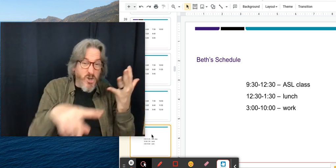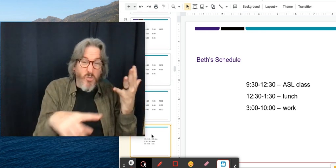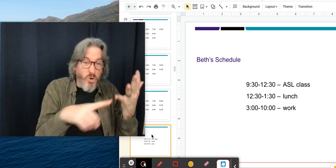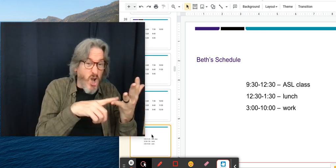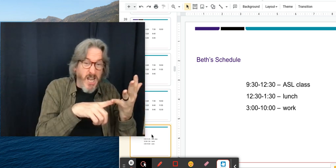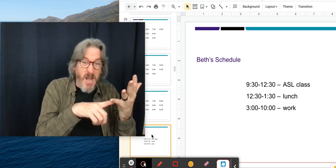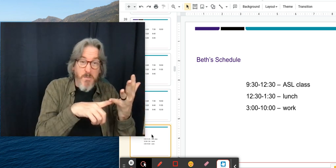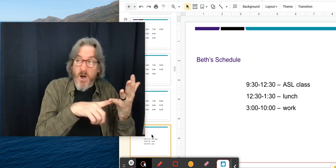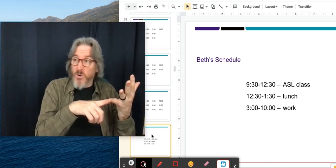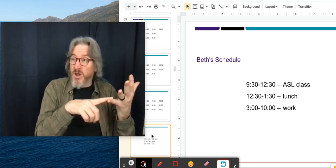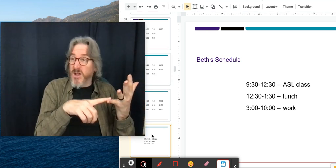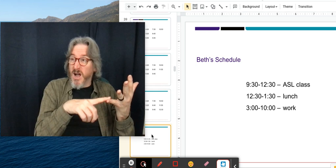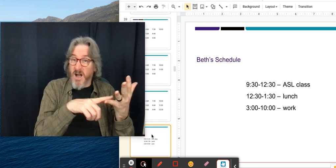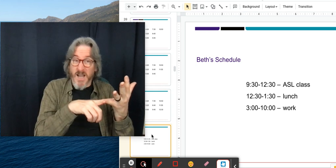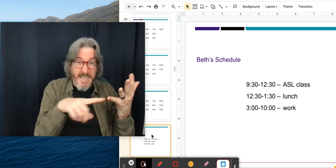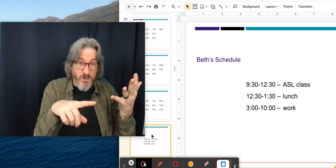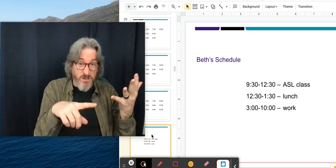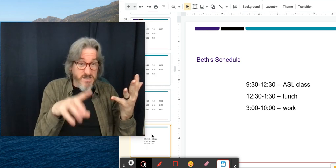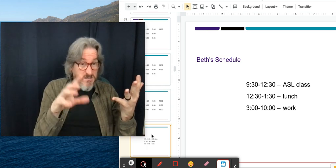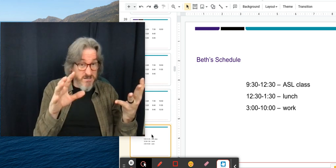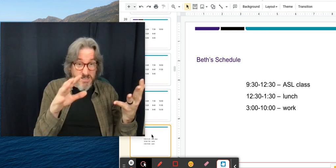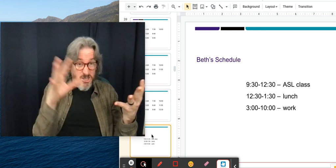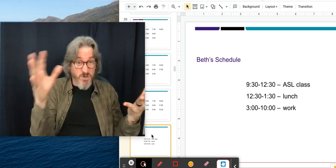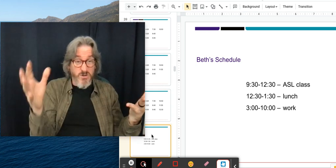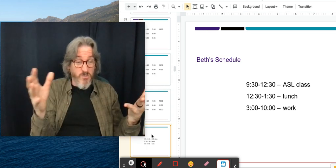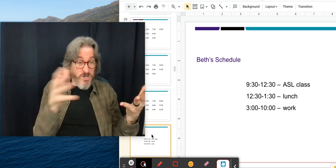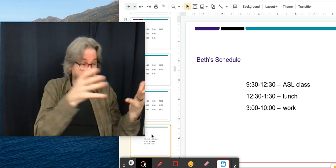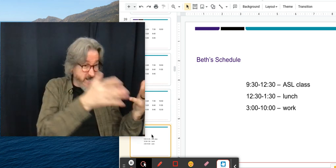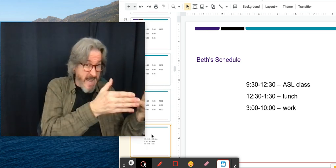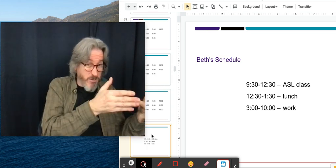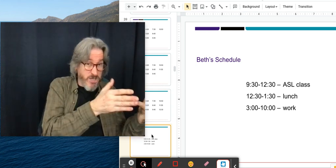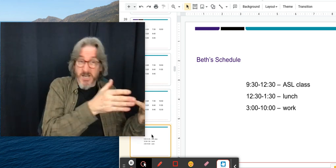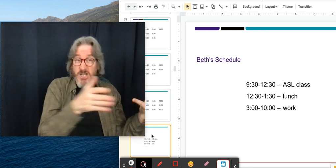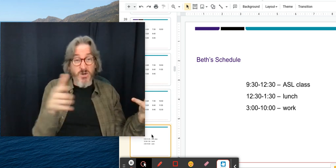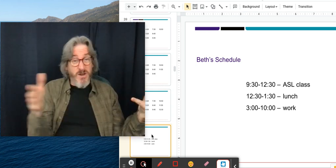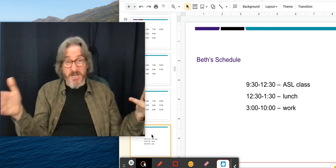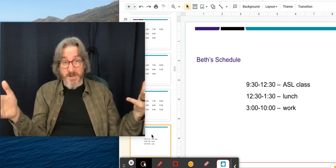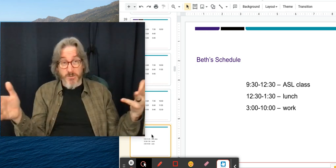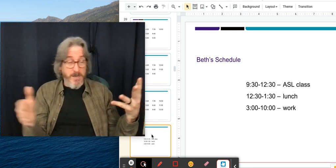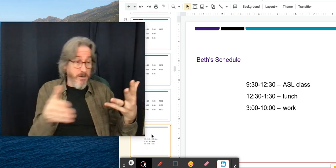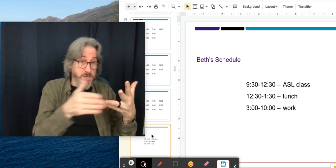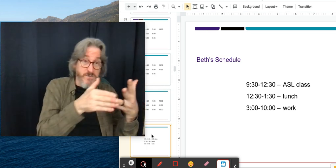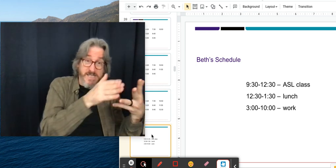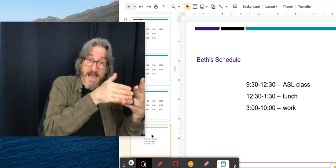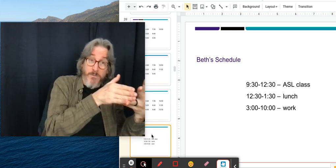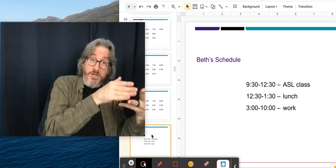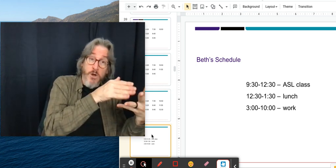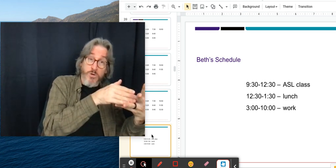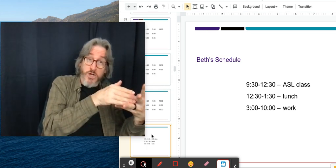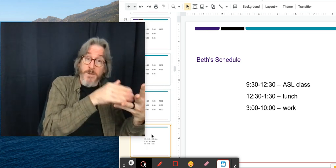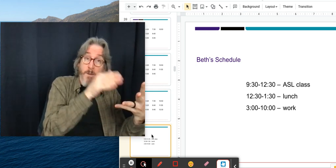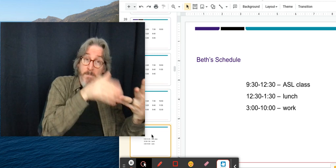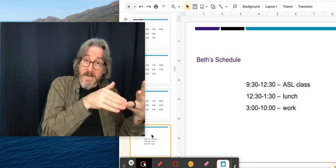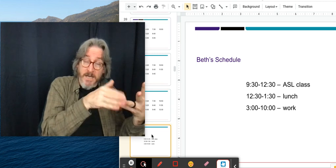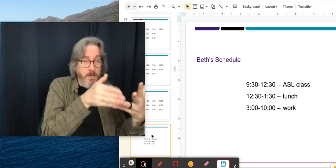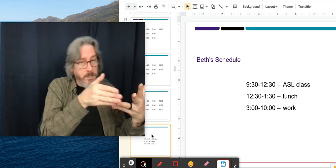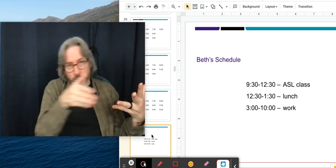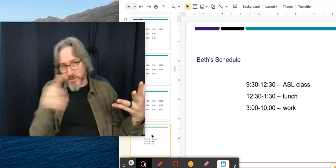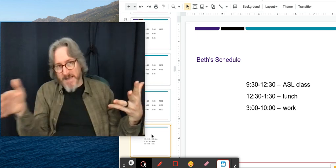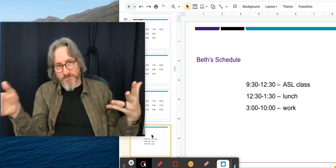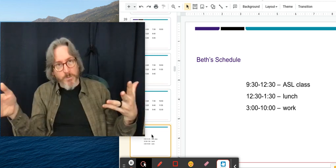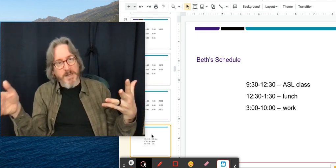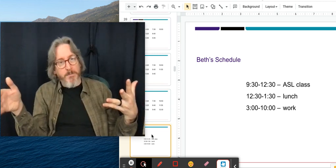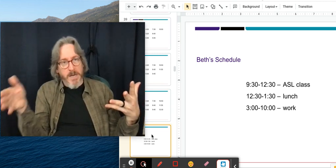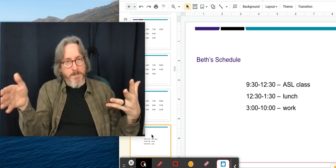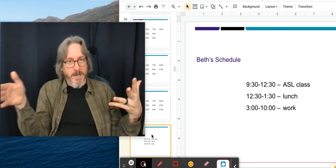that we're talking about years, once you've established it, you don't have to keep repeating it. Once you've established we're talking about money, you